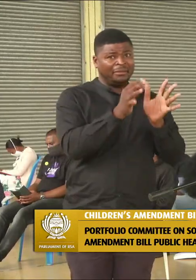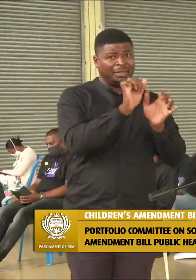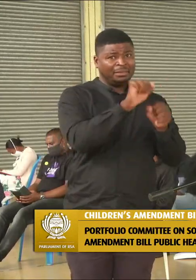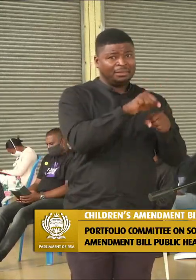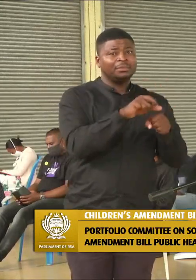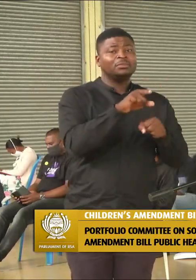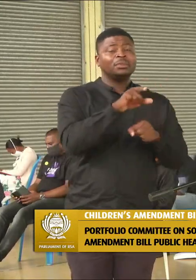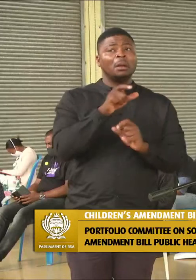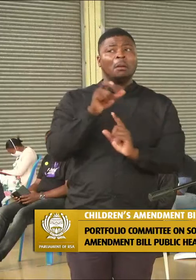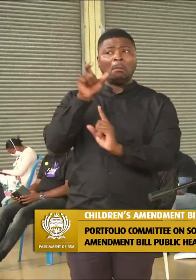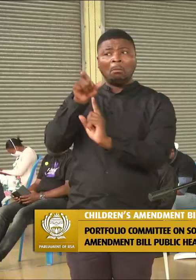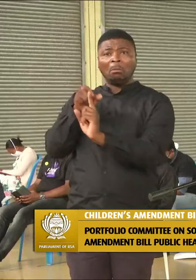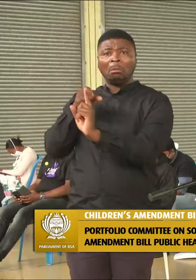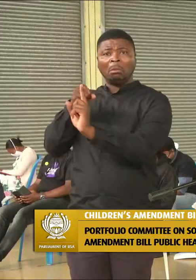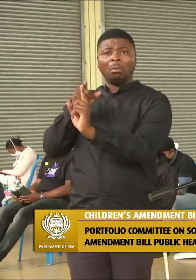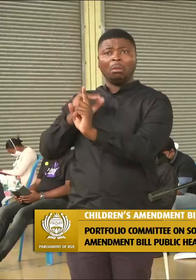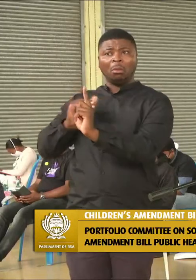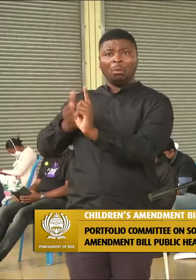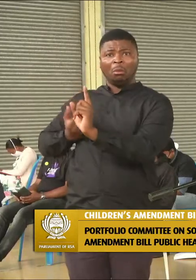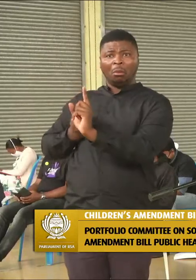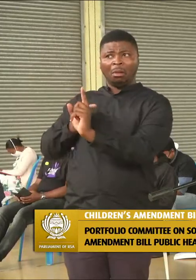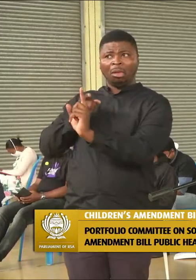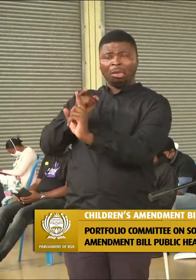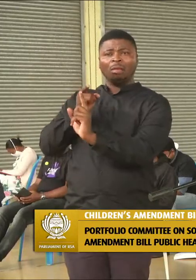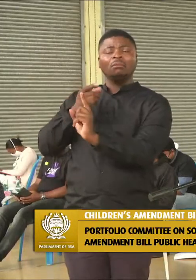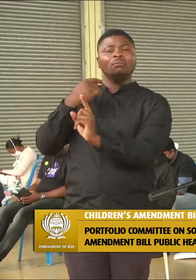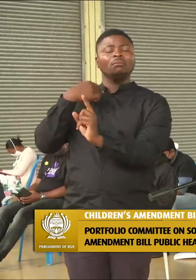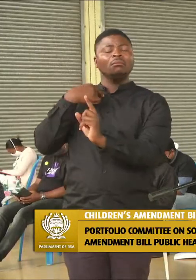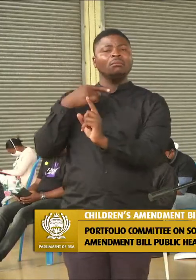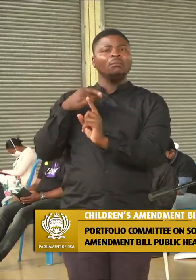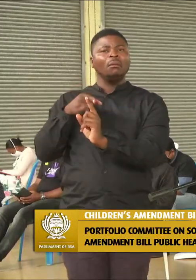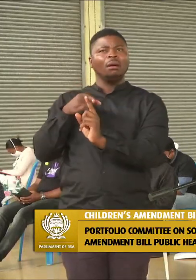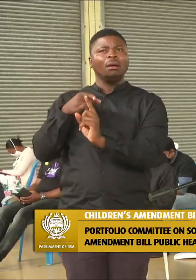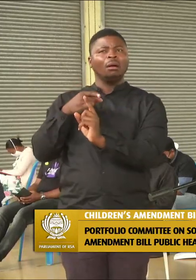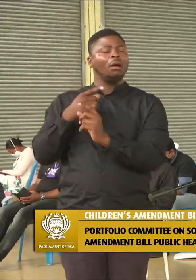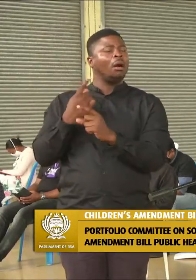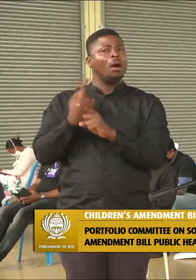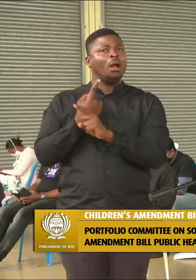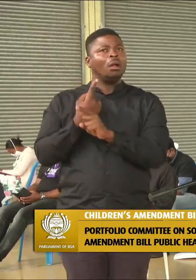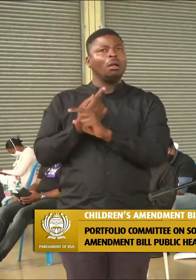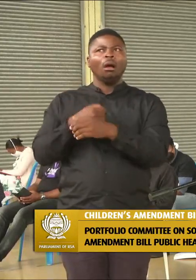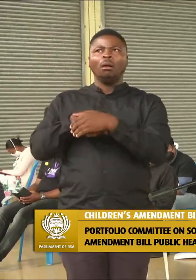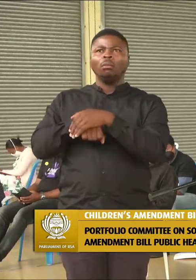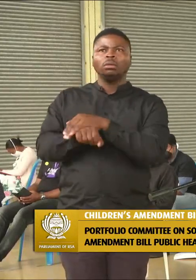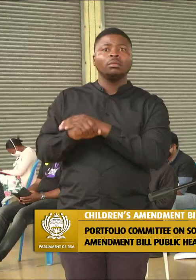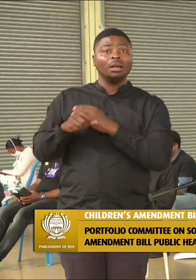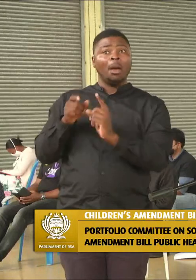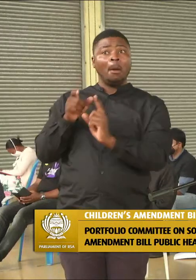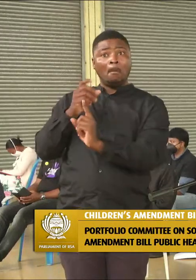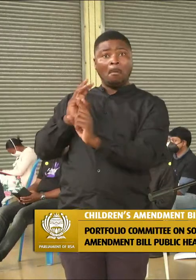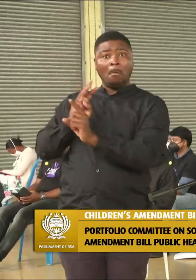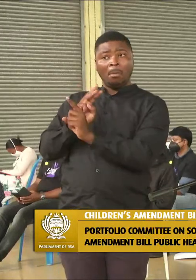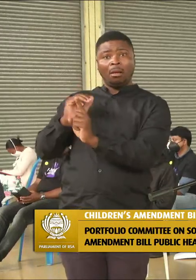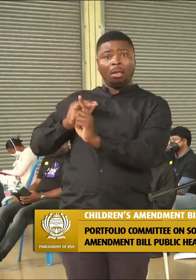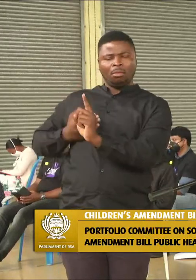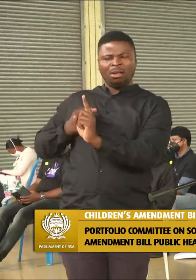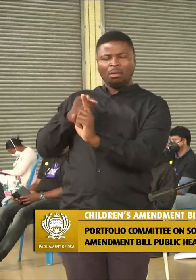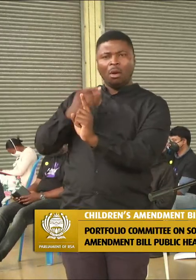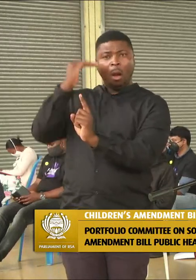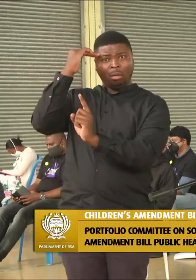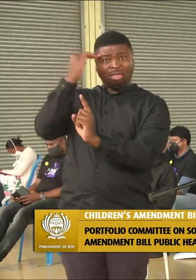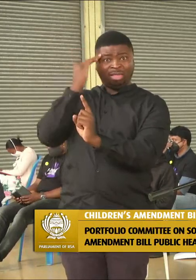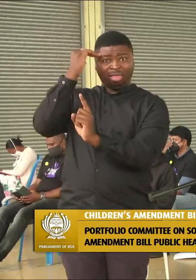where this mentally disabled parent kept on giving birth to many children, but